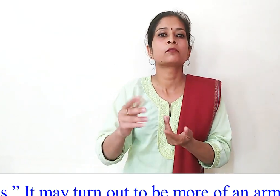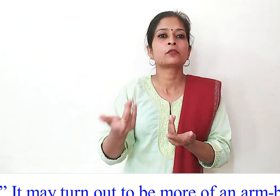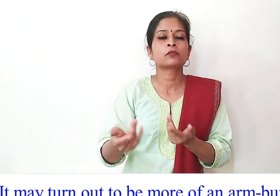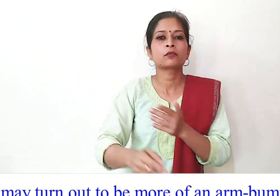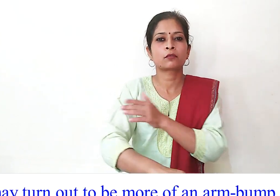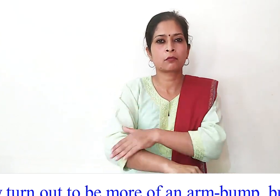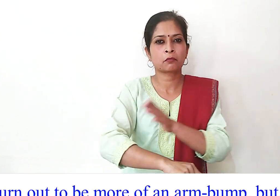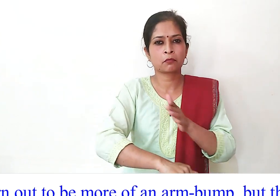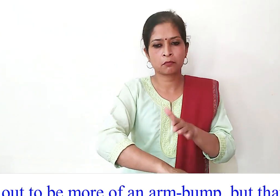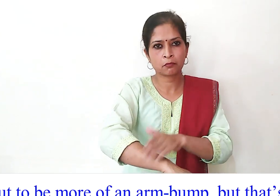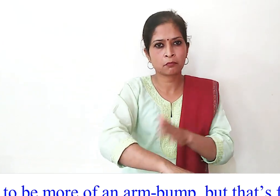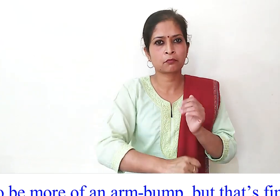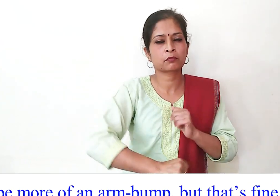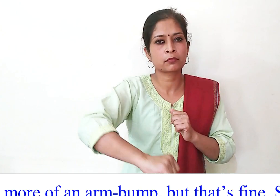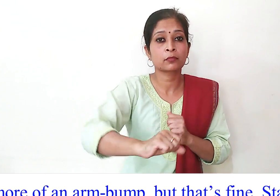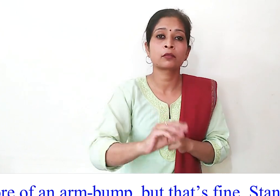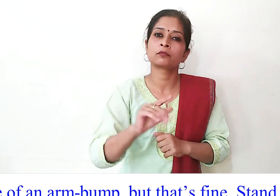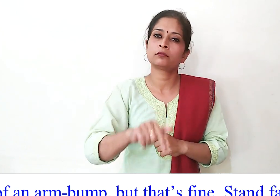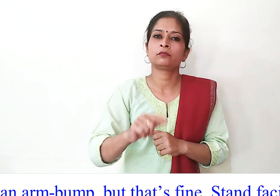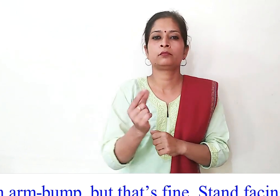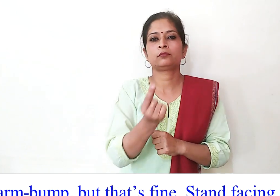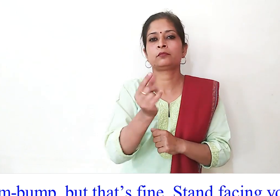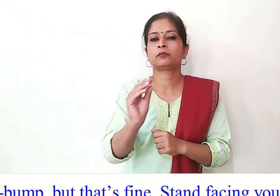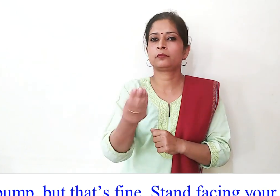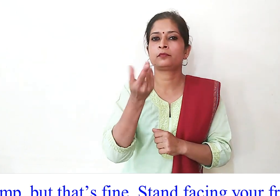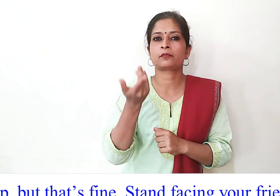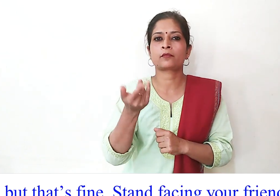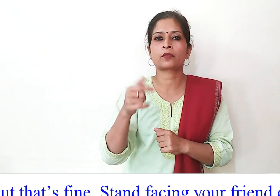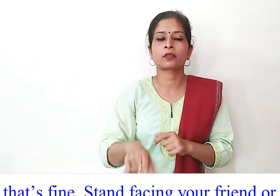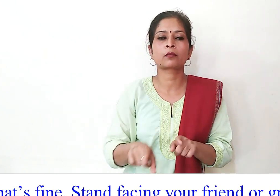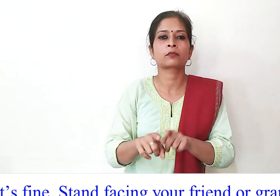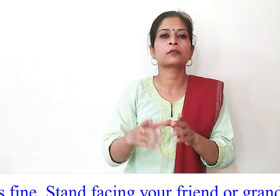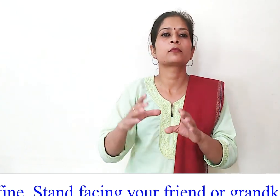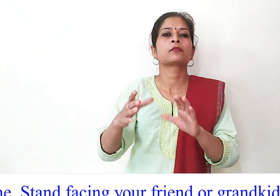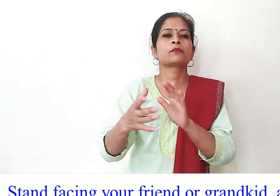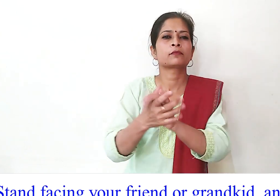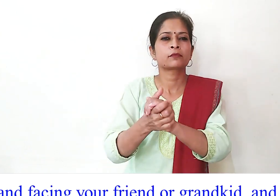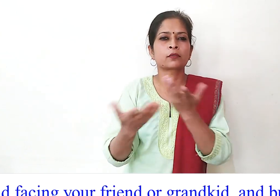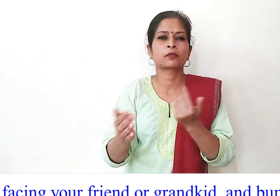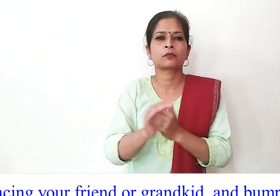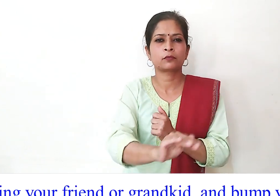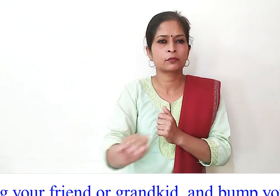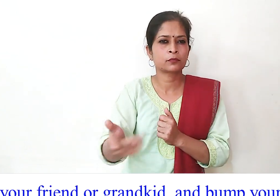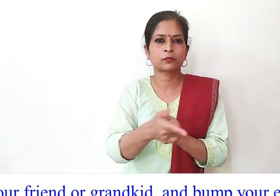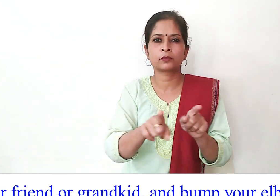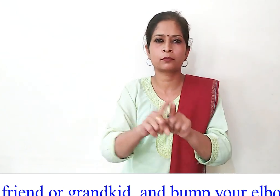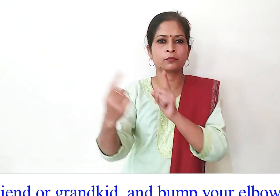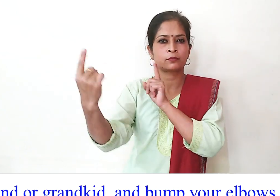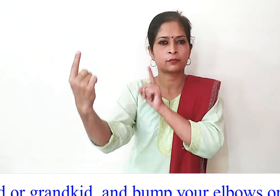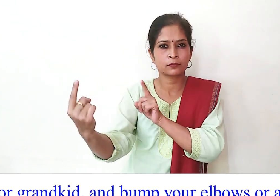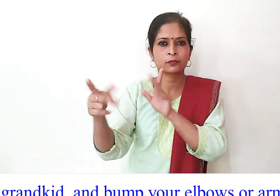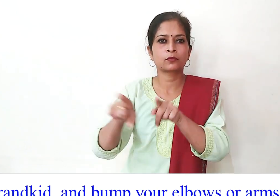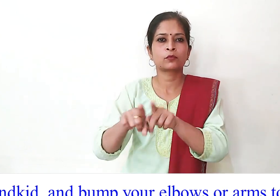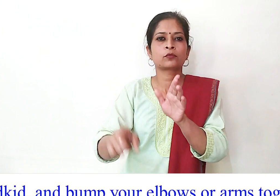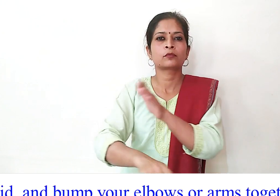bump, but that's fine. Stand facing your friend or grandkid and bump your elbows or arms